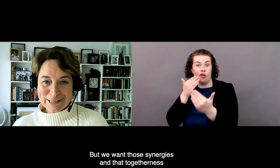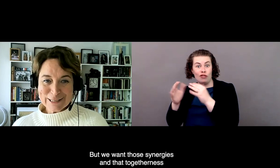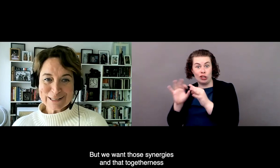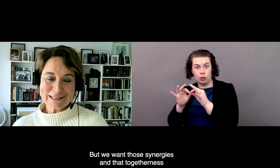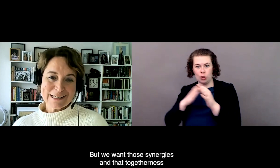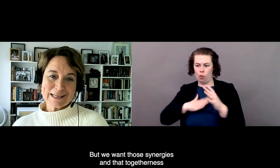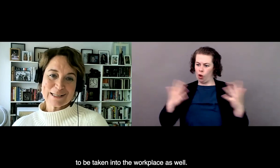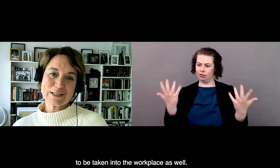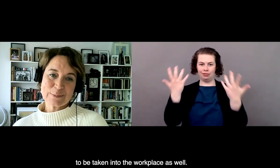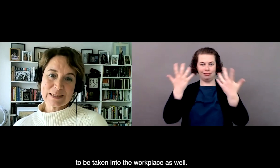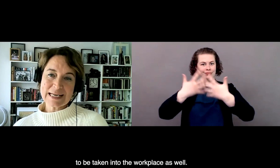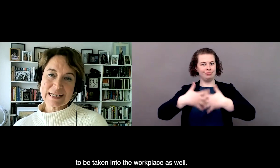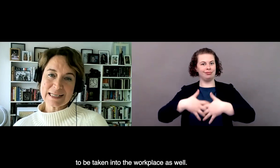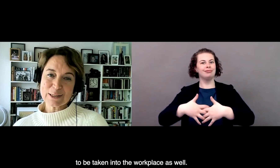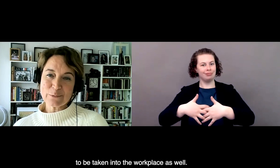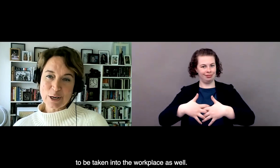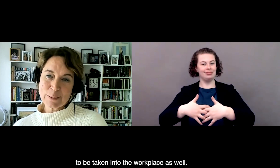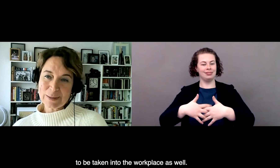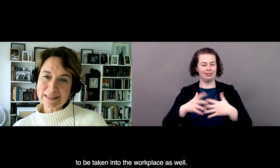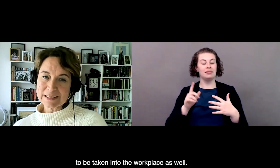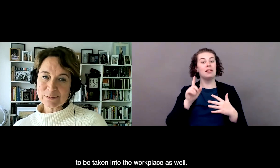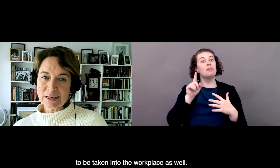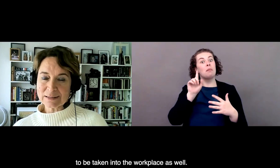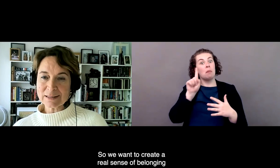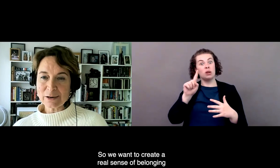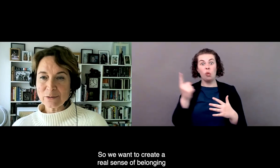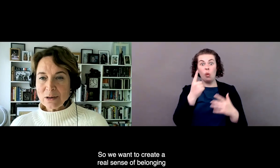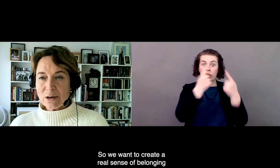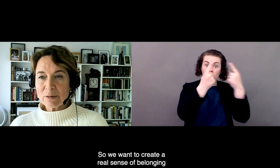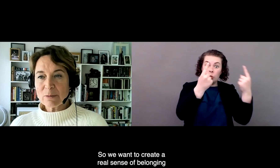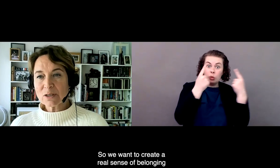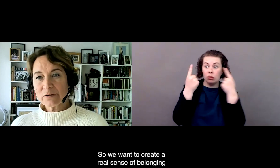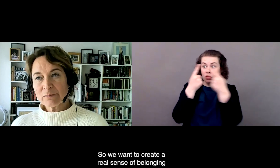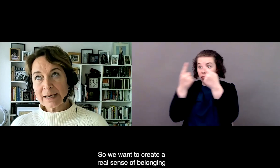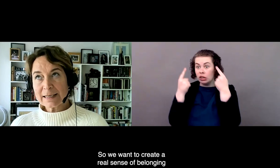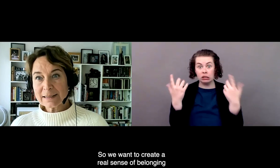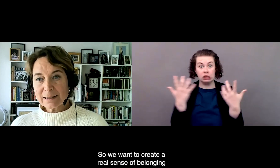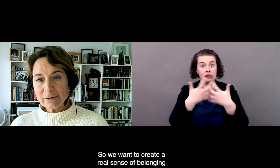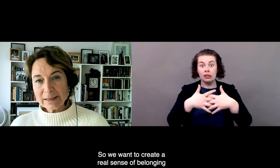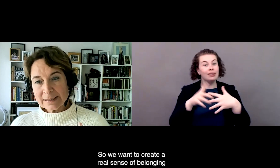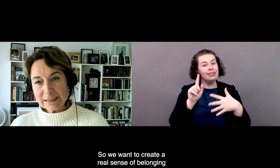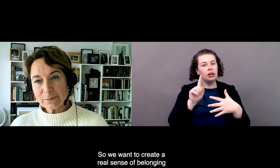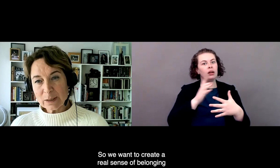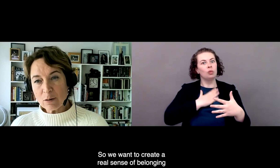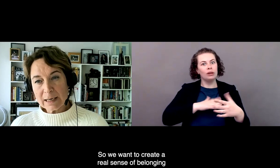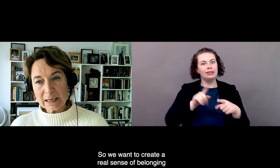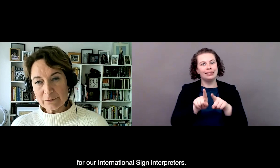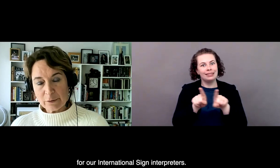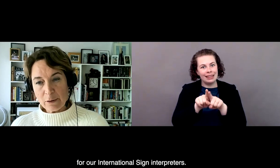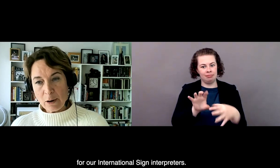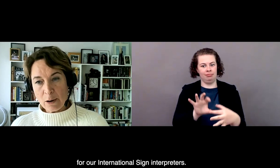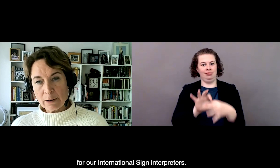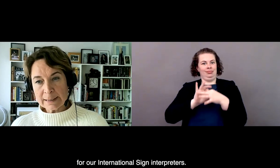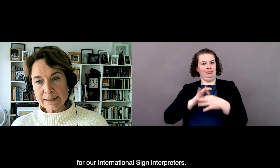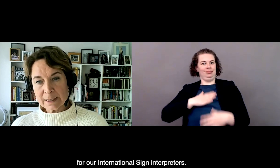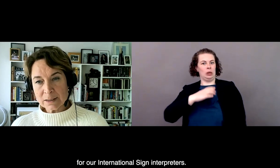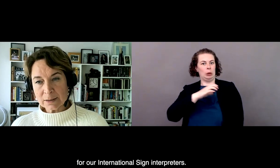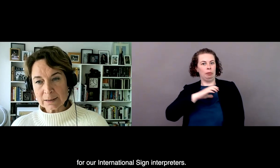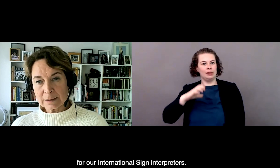togetherness to be taken into the workplace as well. So we want to create a real sense of belonging for our international